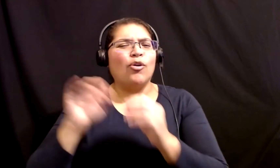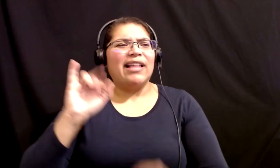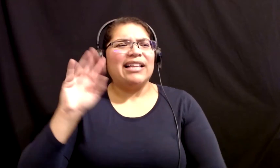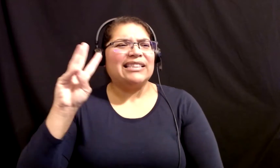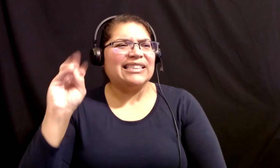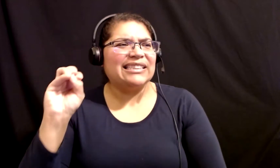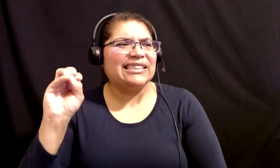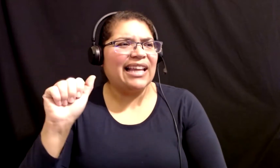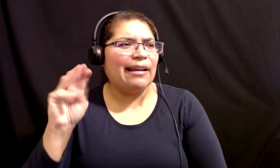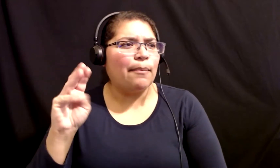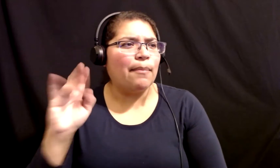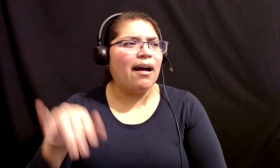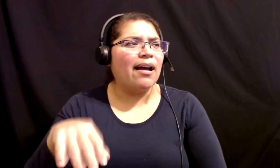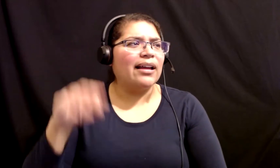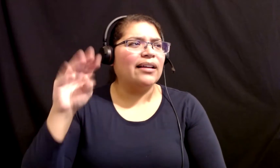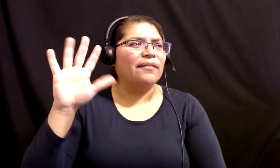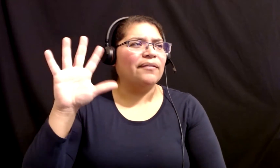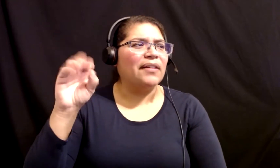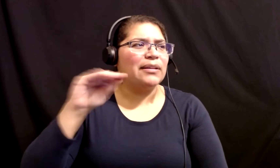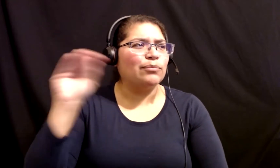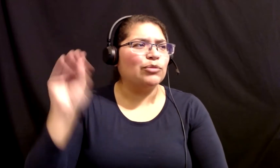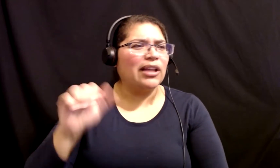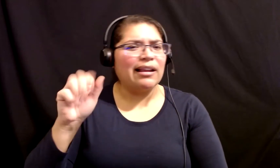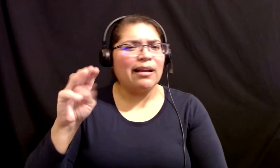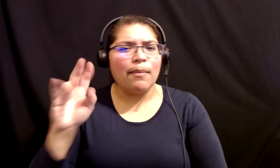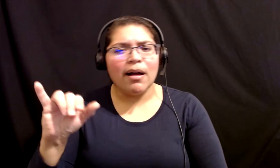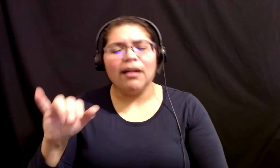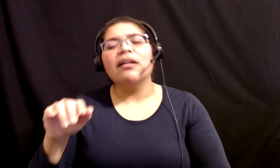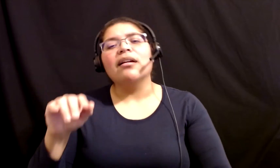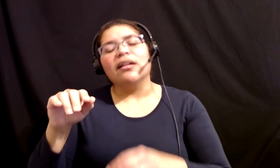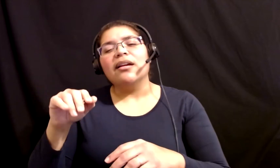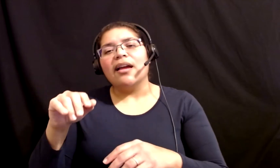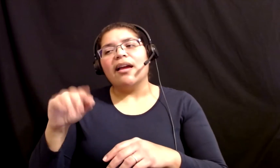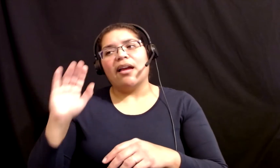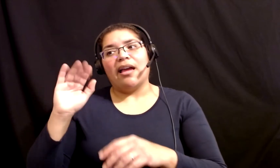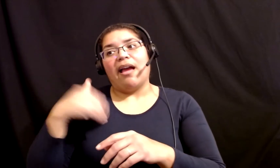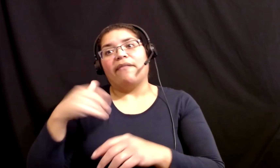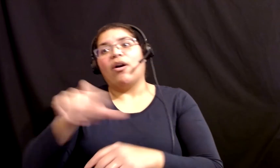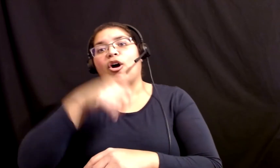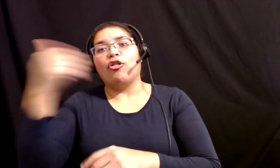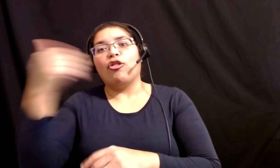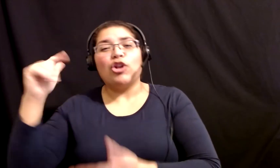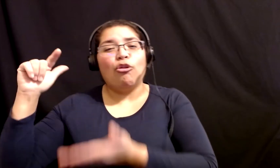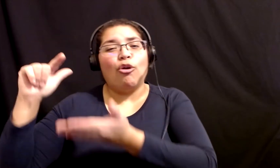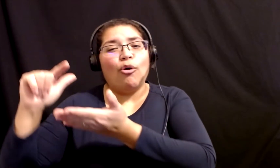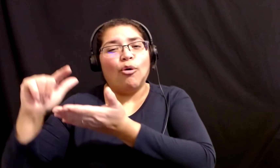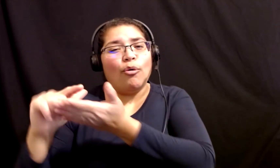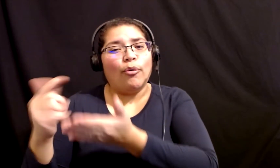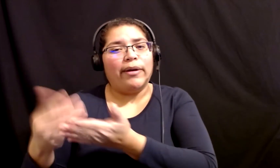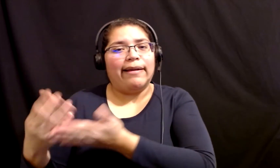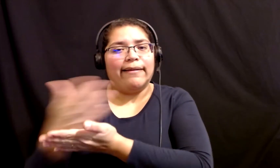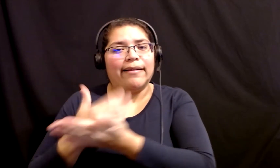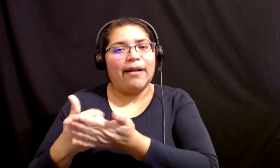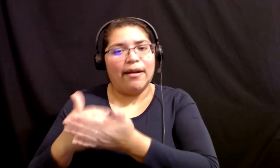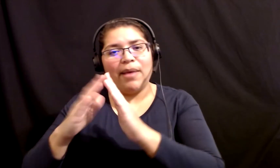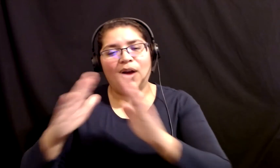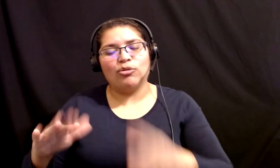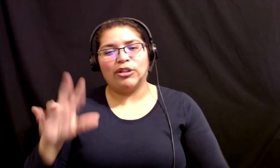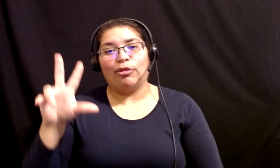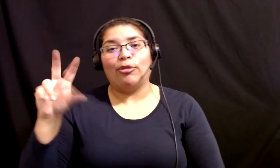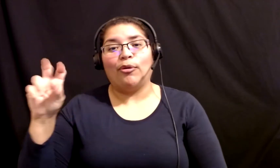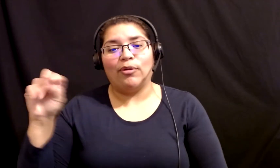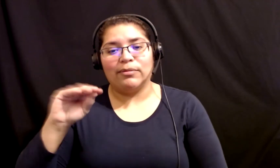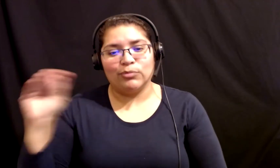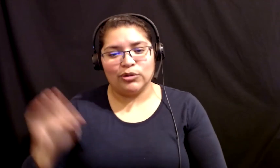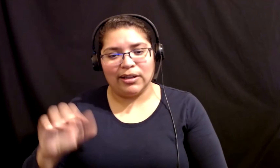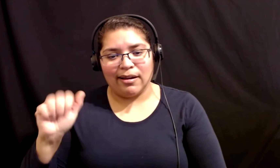AMI, 50% AMI neighborhood. And then you have to have in the mix some very low income housing at 30% AMI.